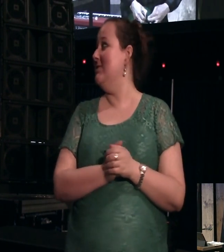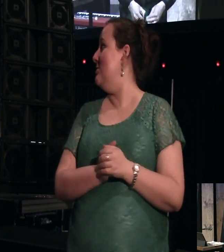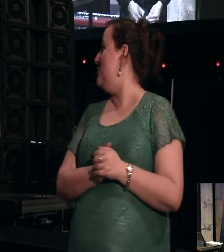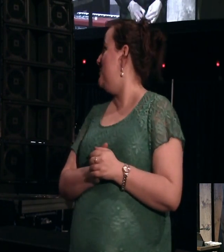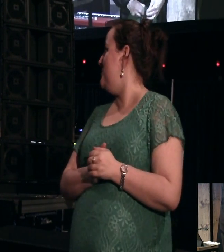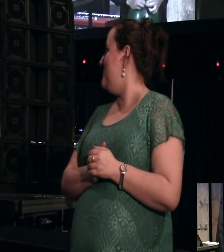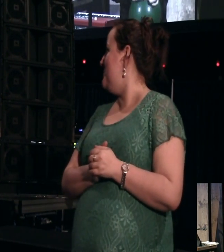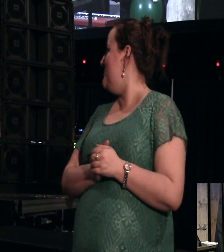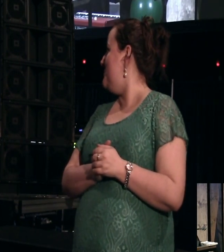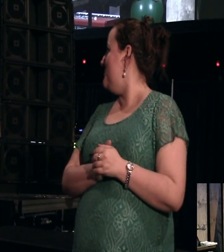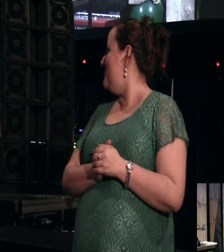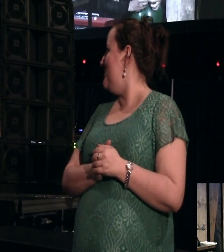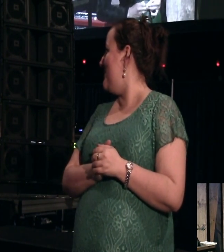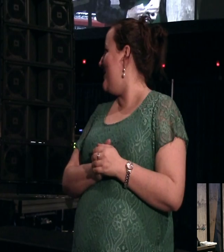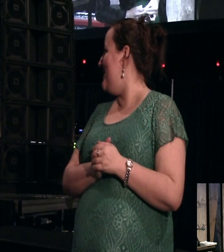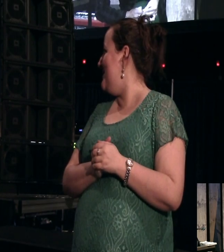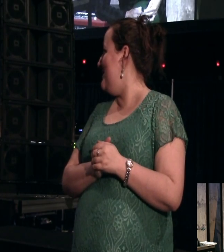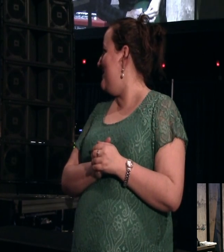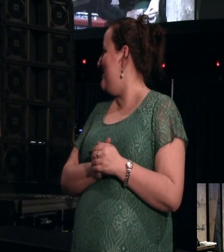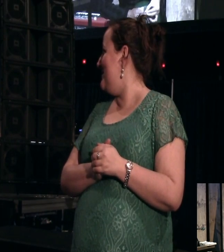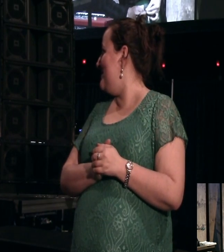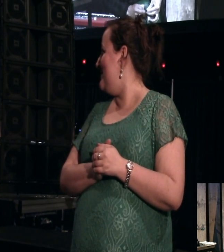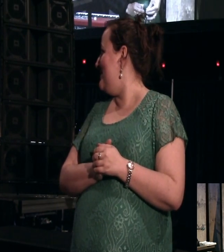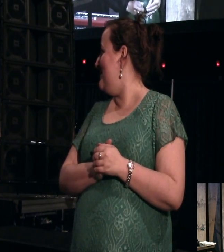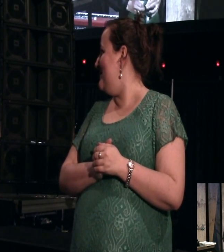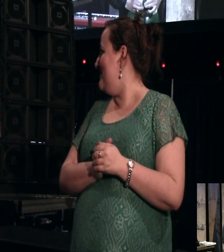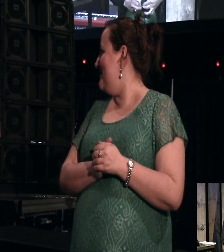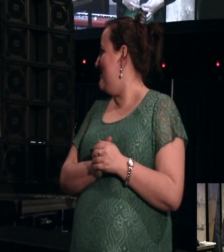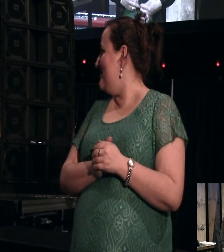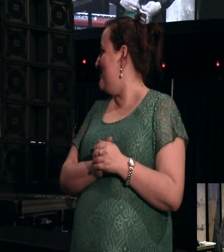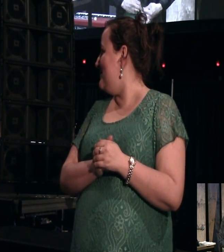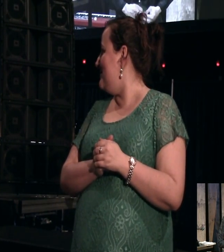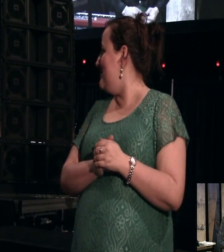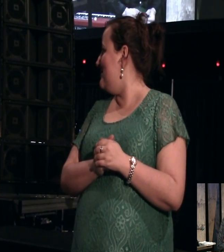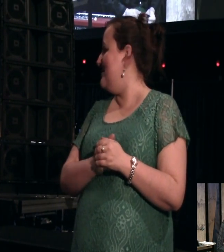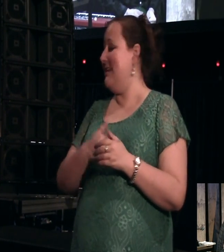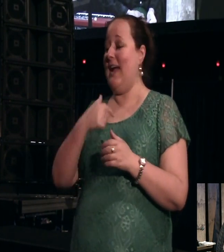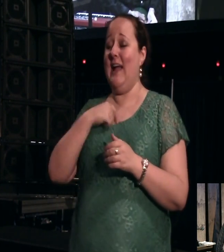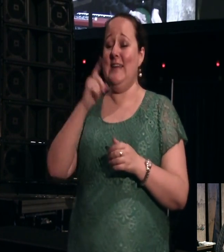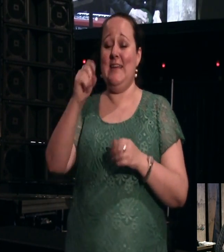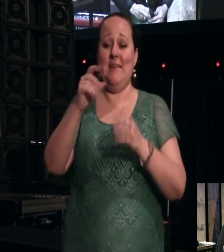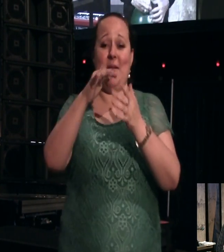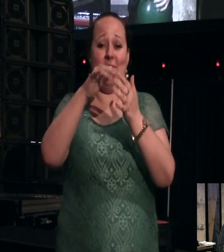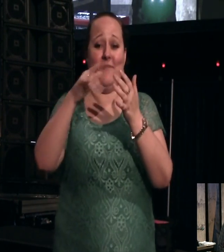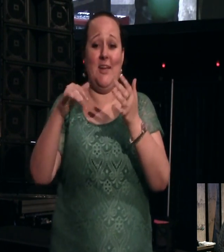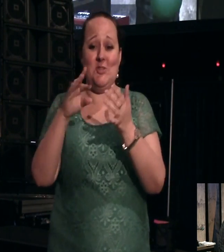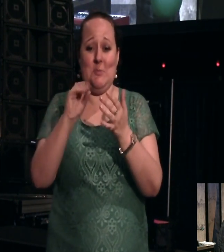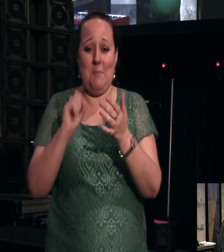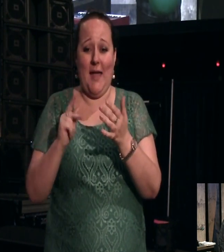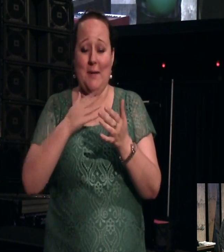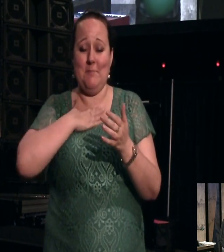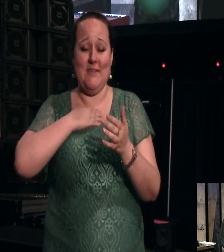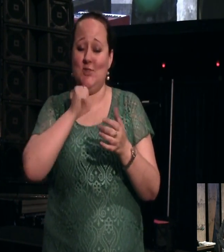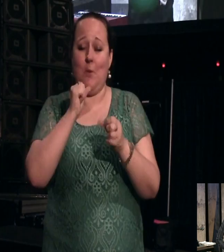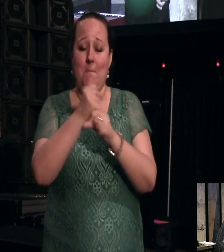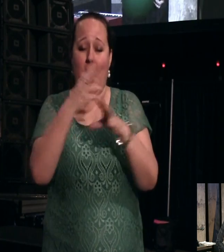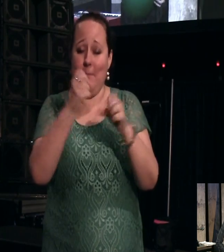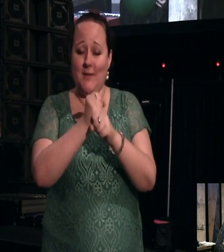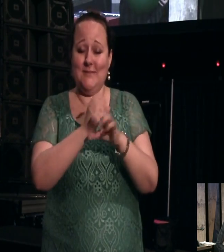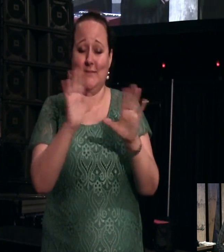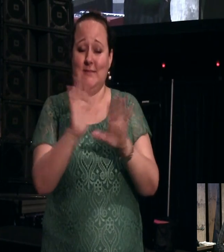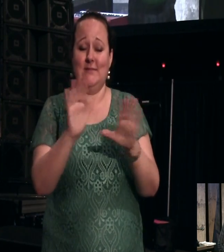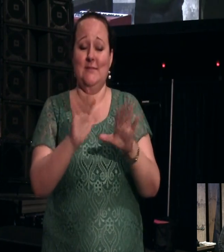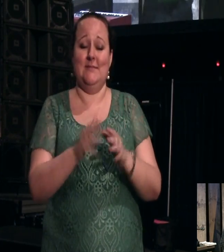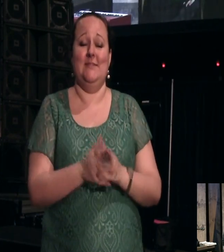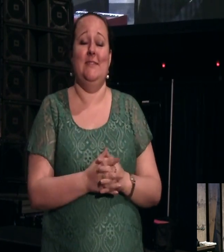Please don't pop. Oh my gosh, just let me have my